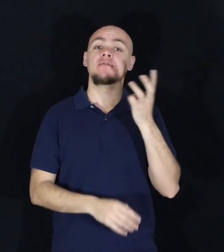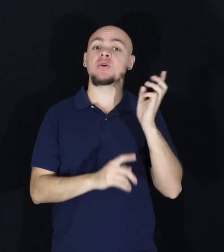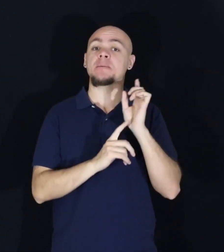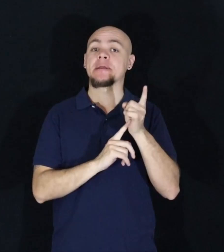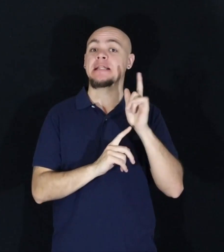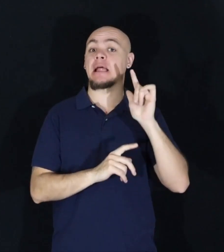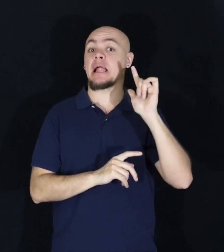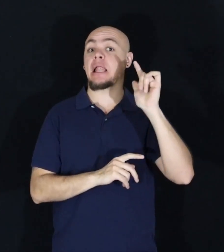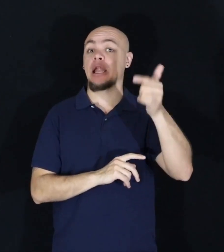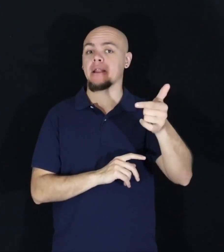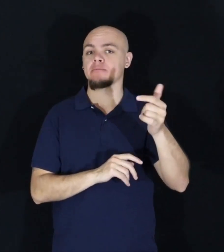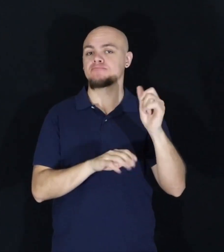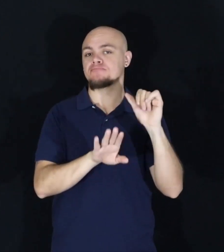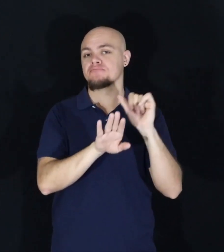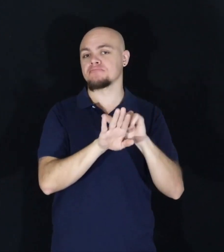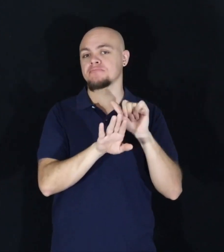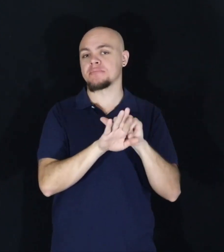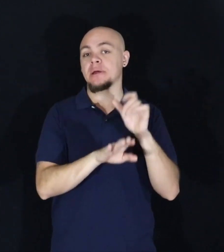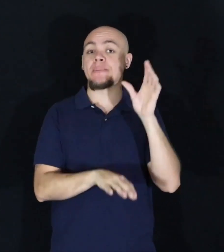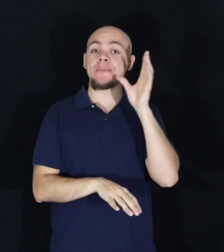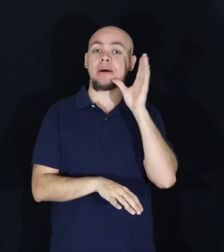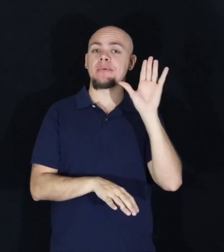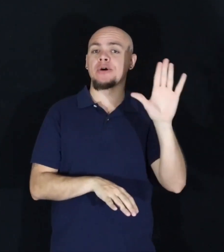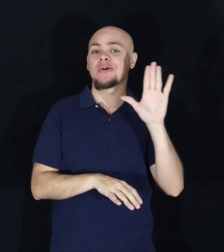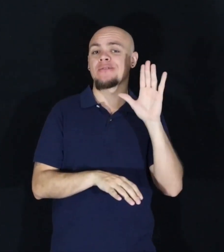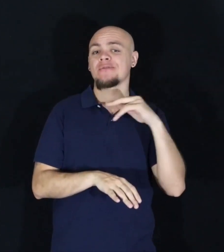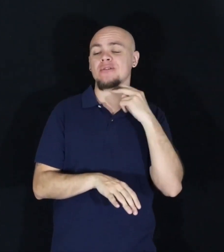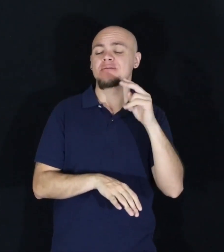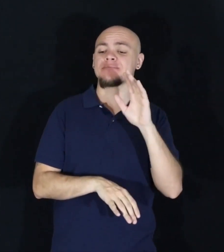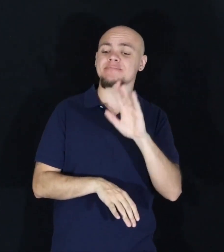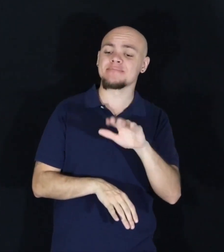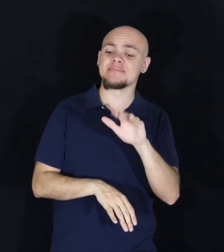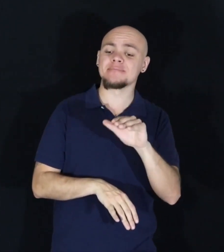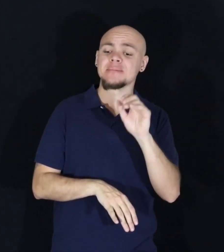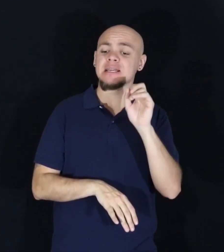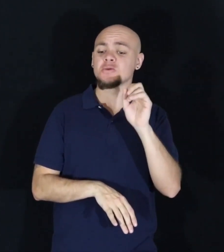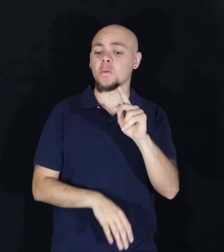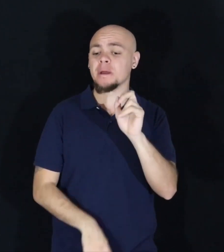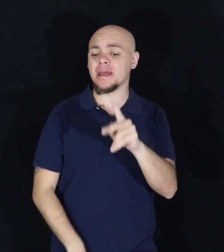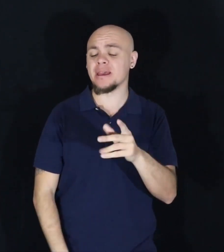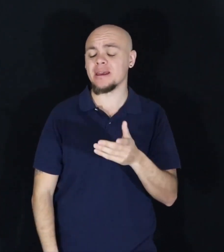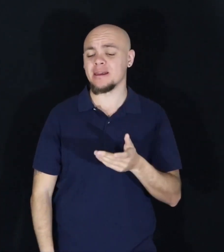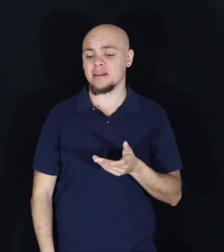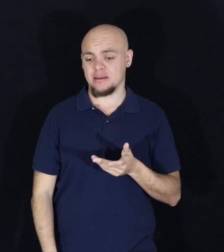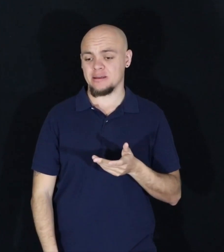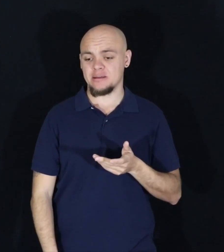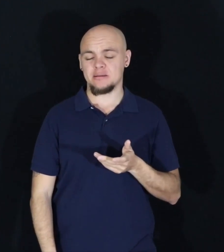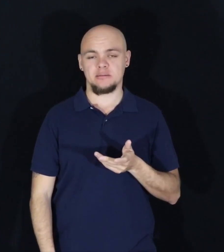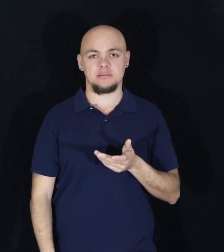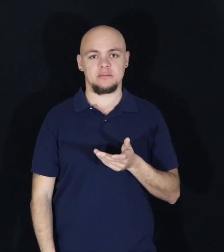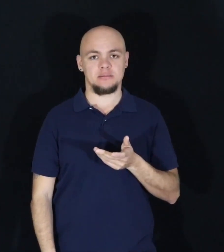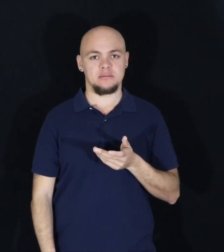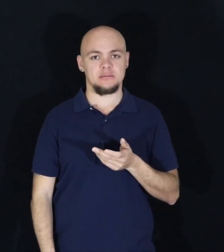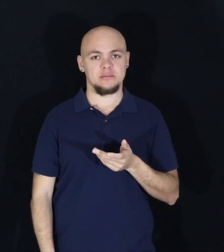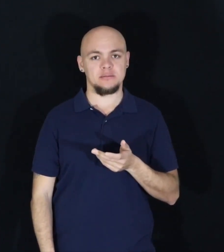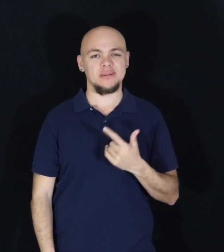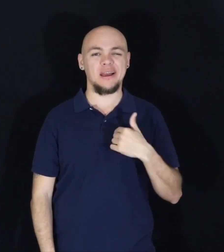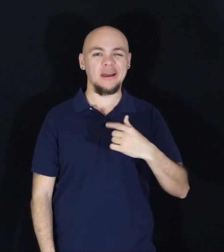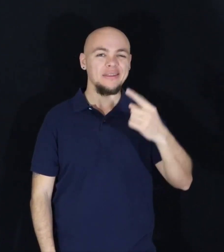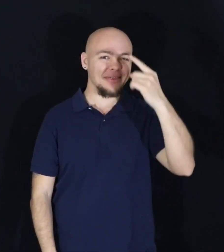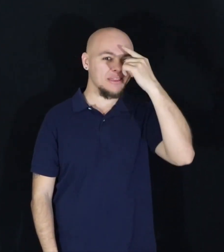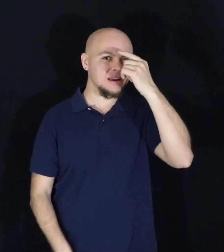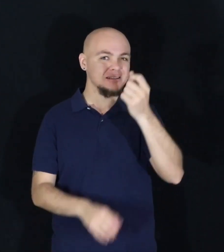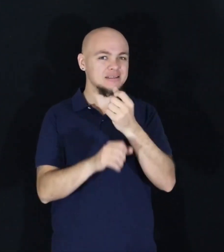on the door, followed by my mom's comforting voice, telling me it's okay. I think it's safe to say that